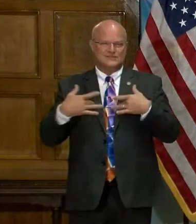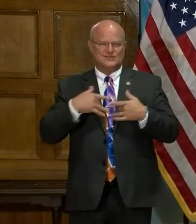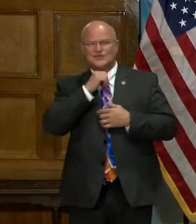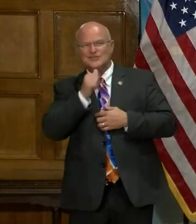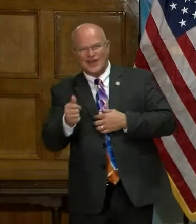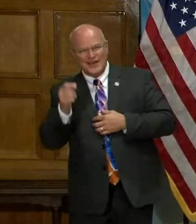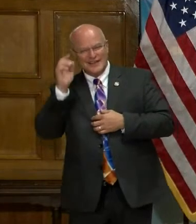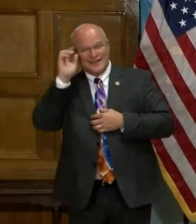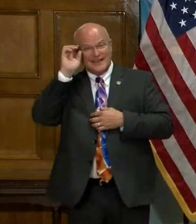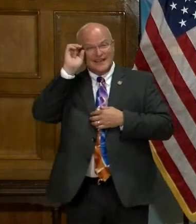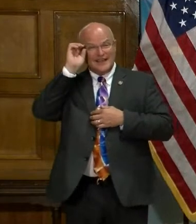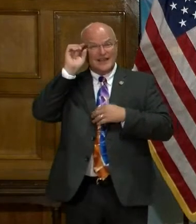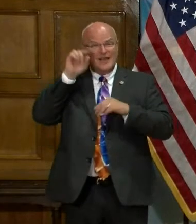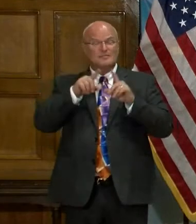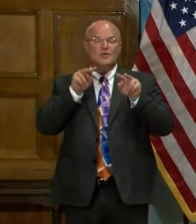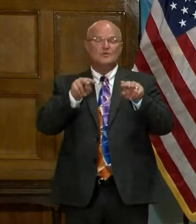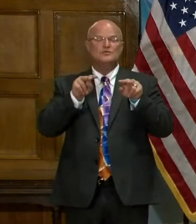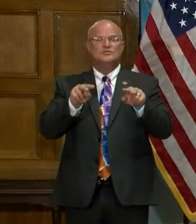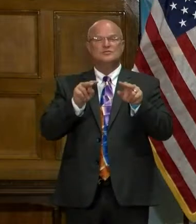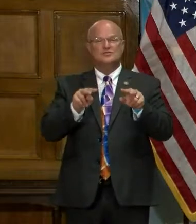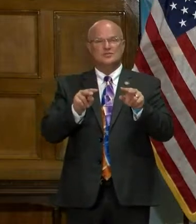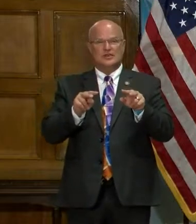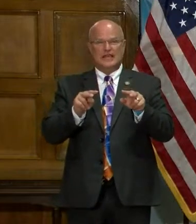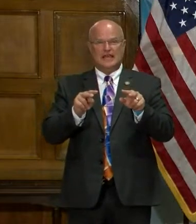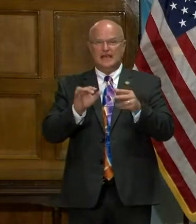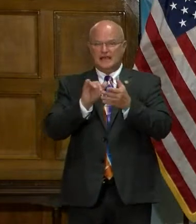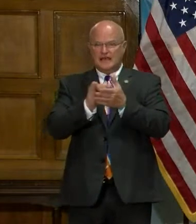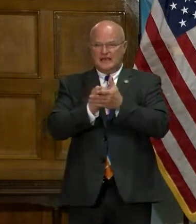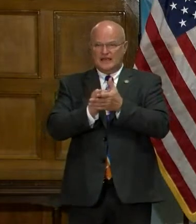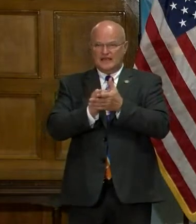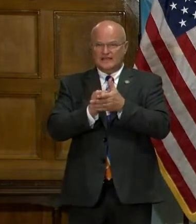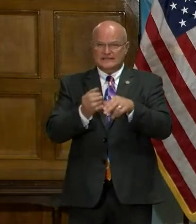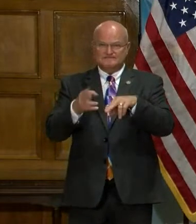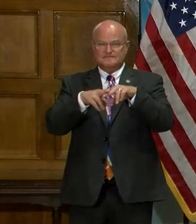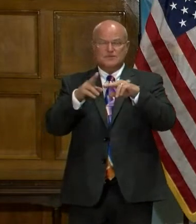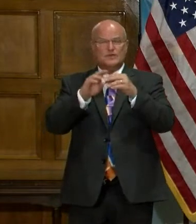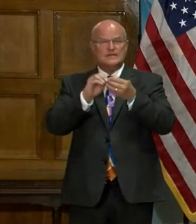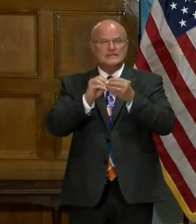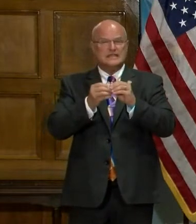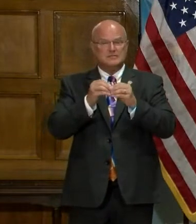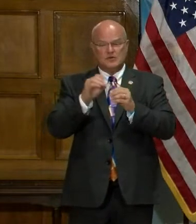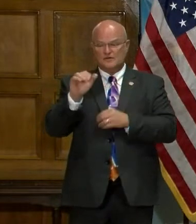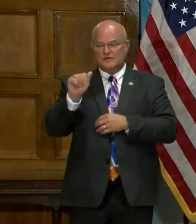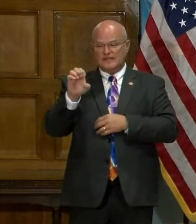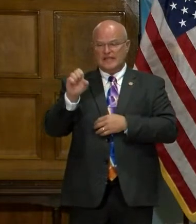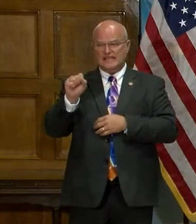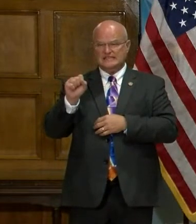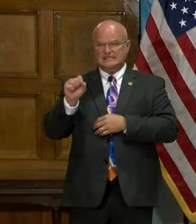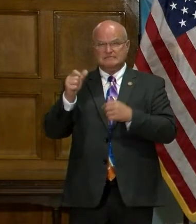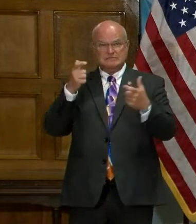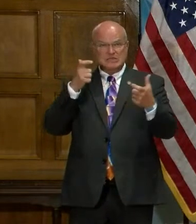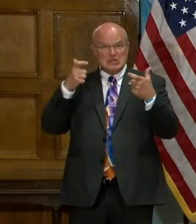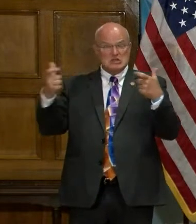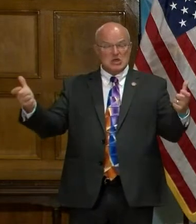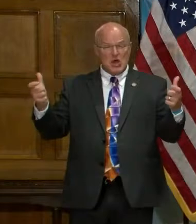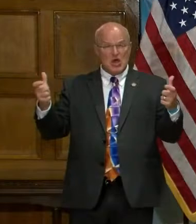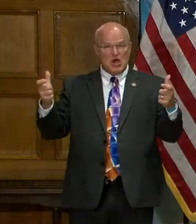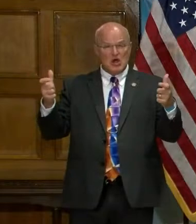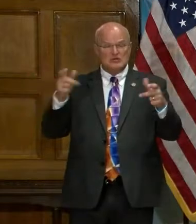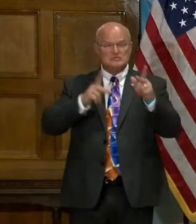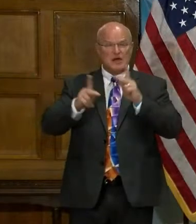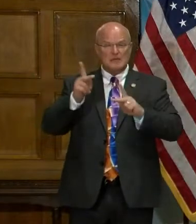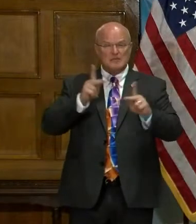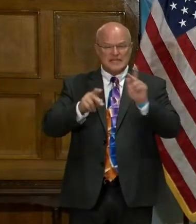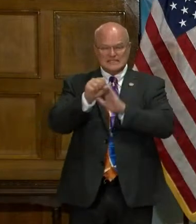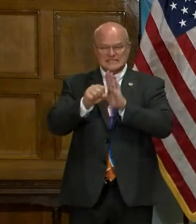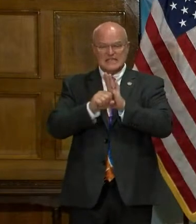not, but whenever you look at the increased number of cases in very large population states